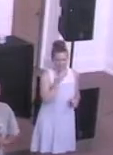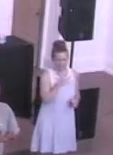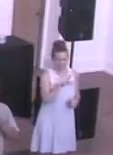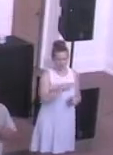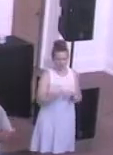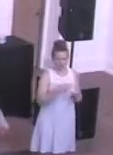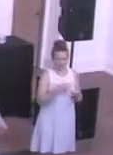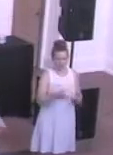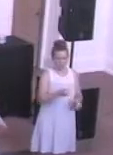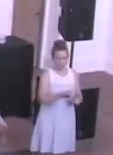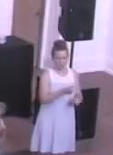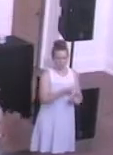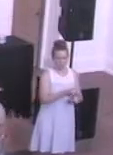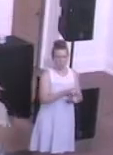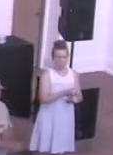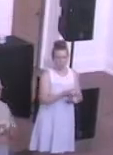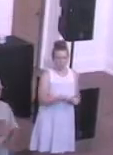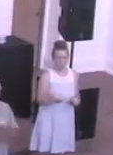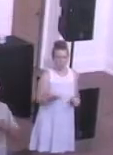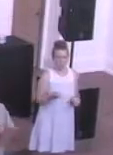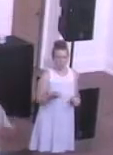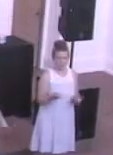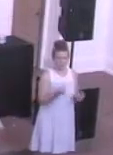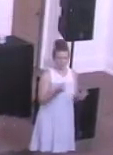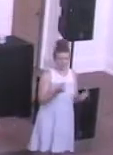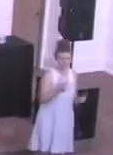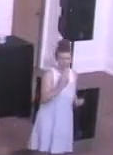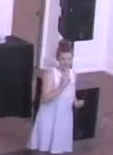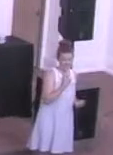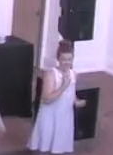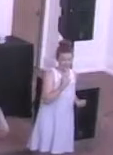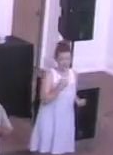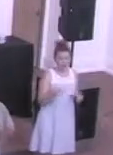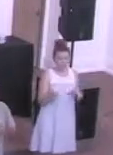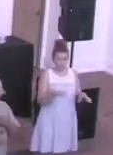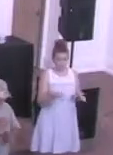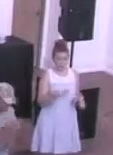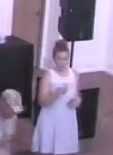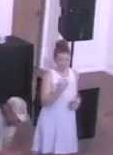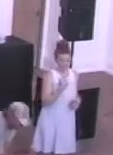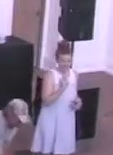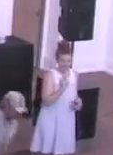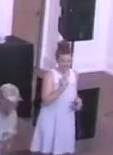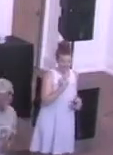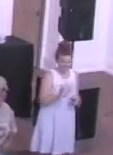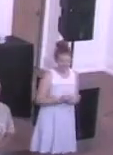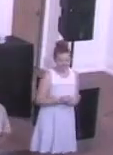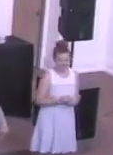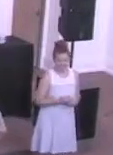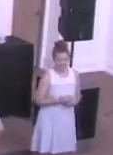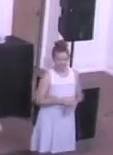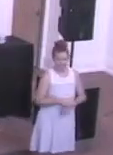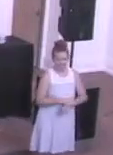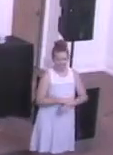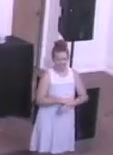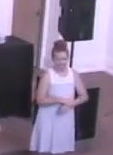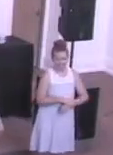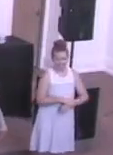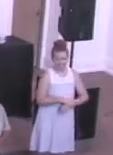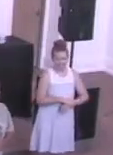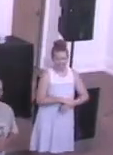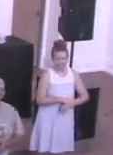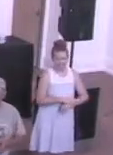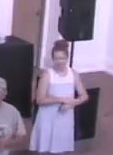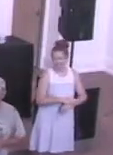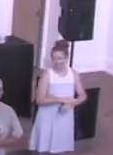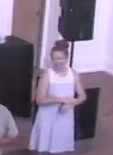Do what it says, do what it says, do what it says. All right, 22. This is